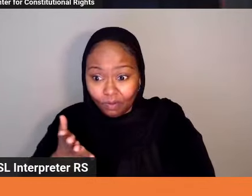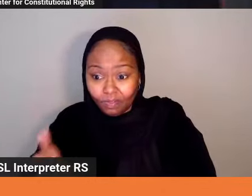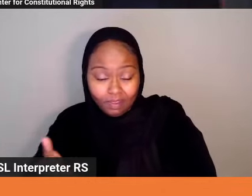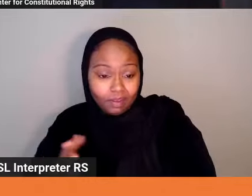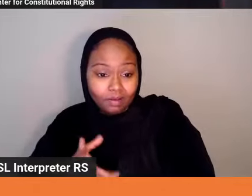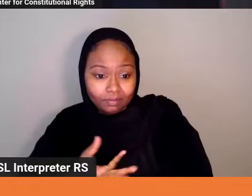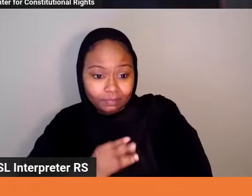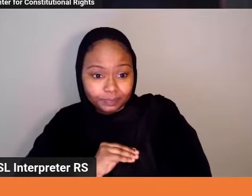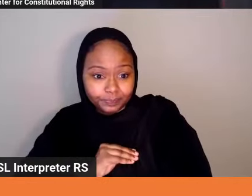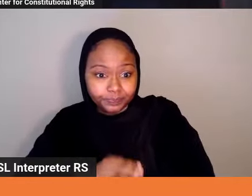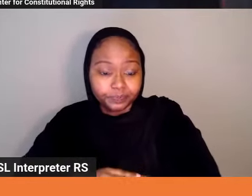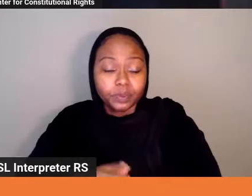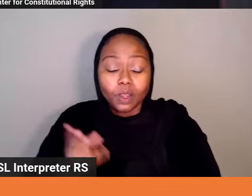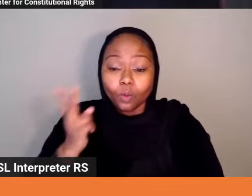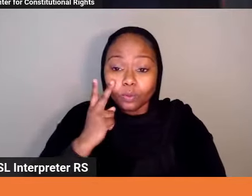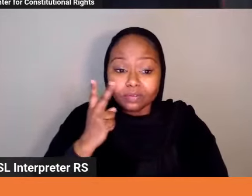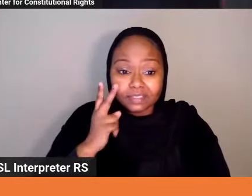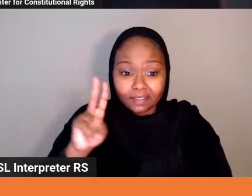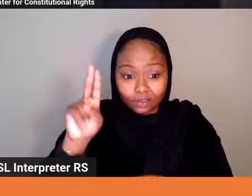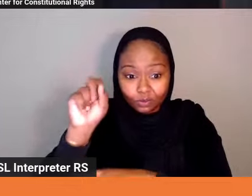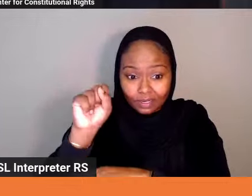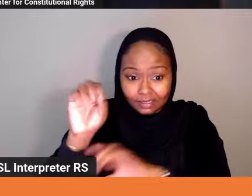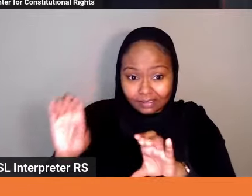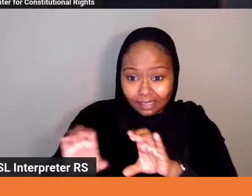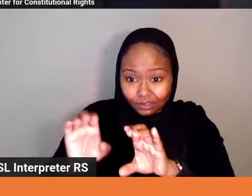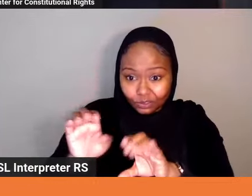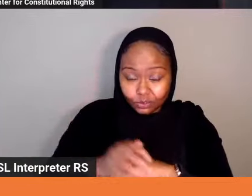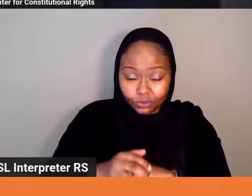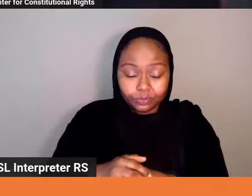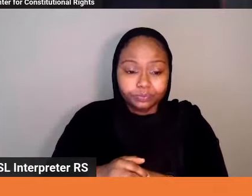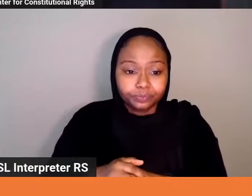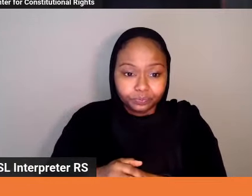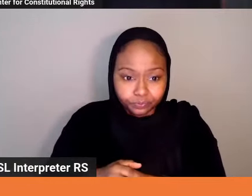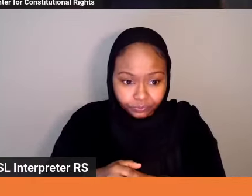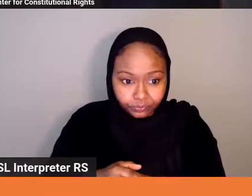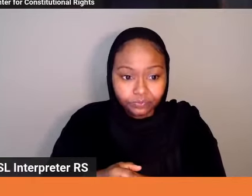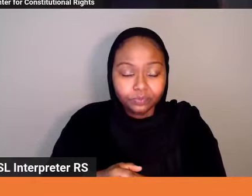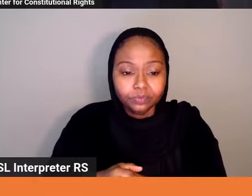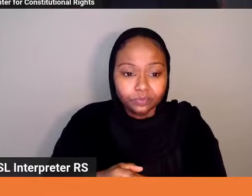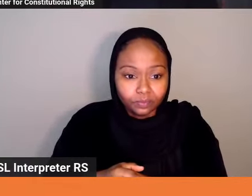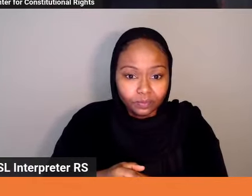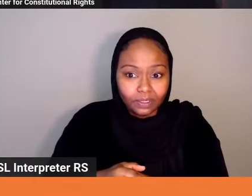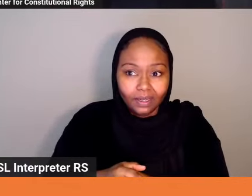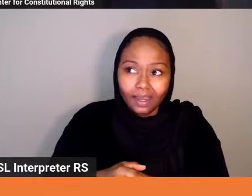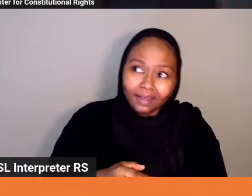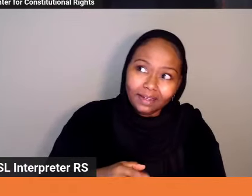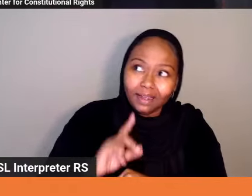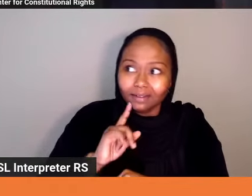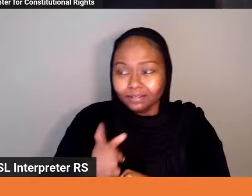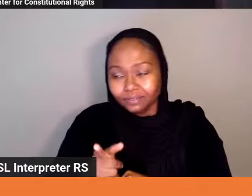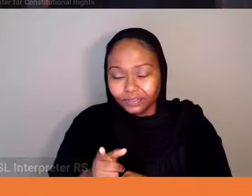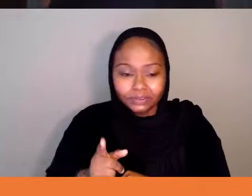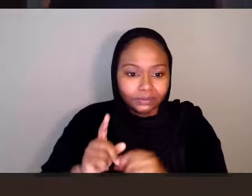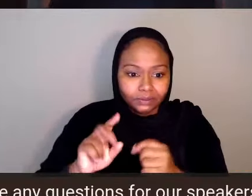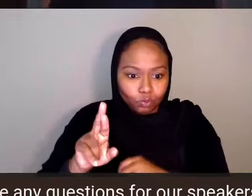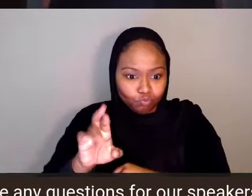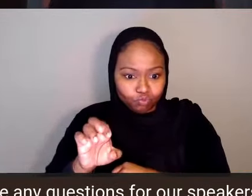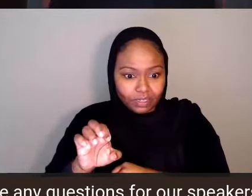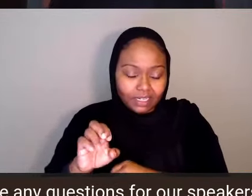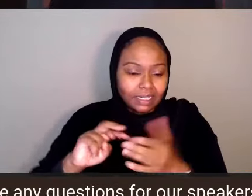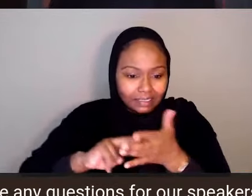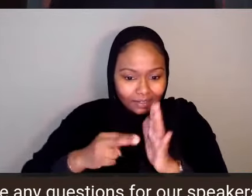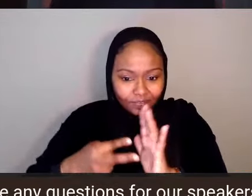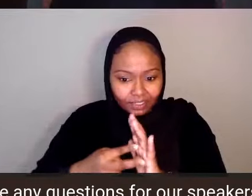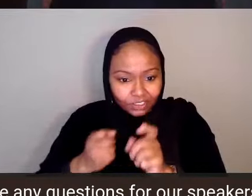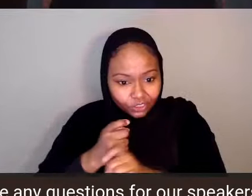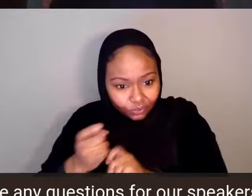seen the United States do. And the redefinition of torture, what Israel had long tried to